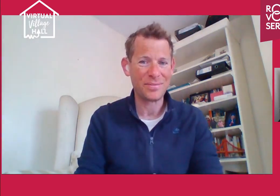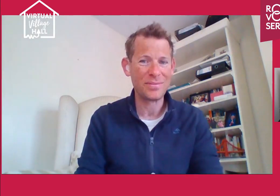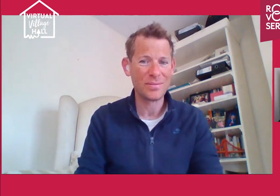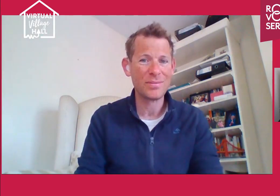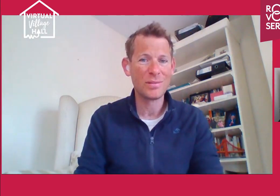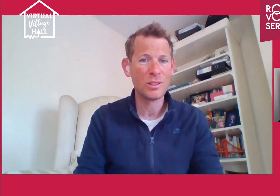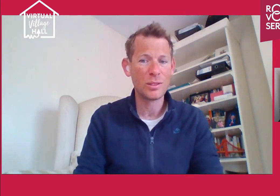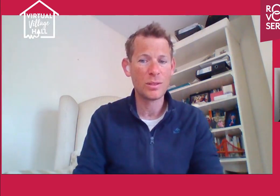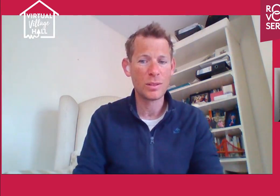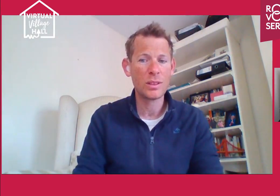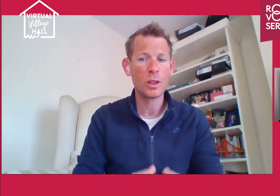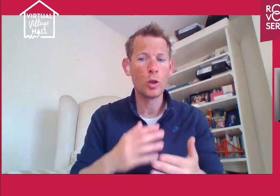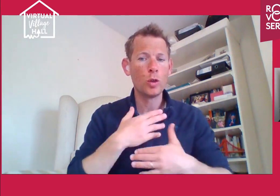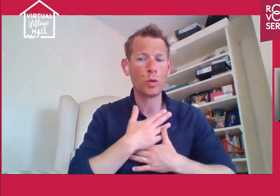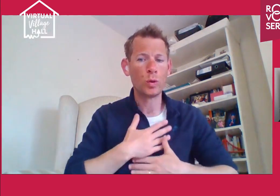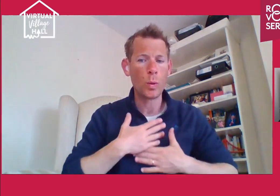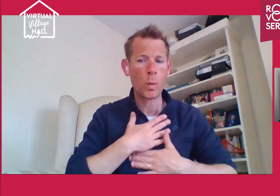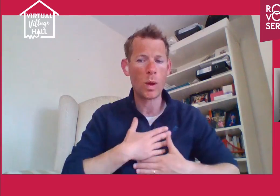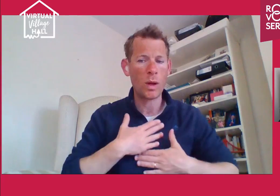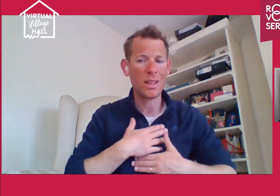me whenever I ask the questions.